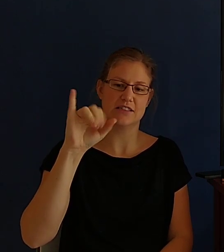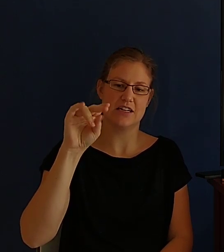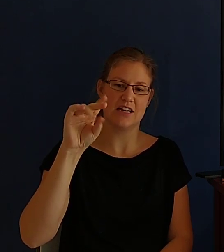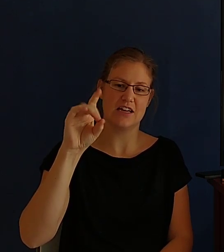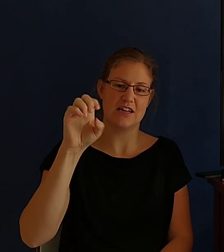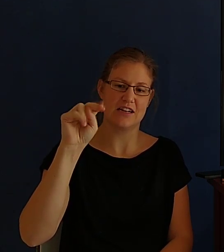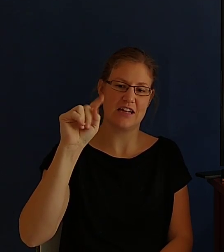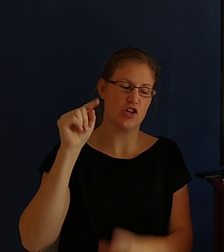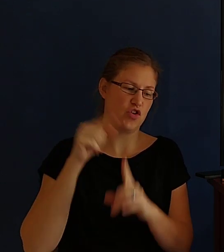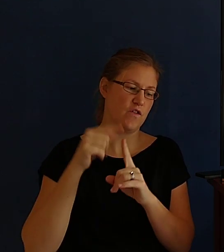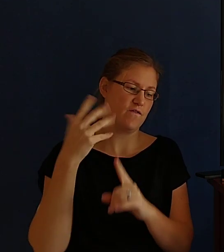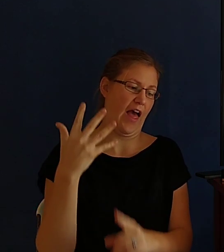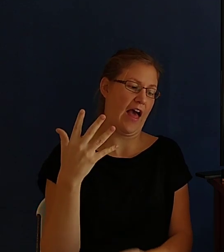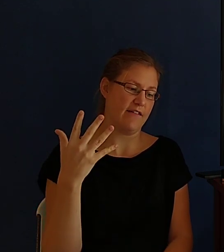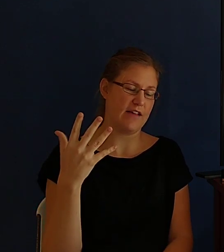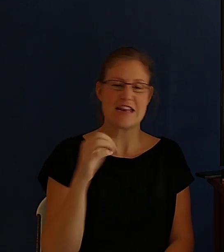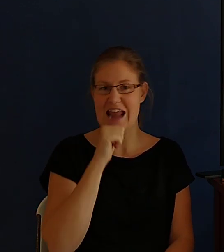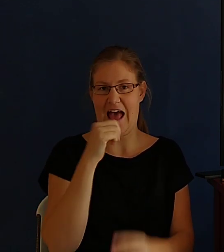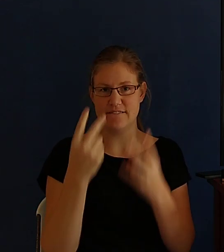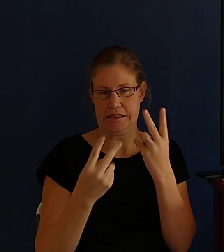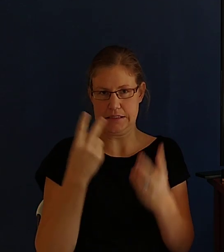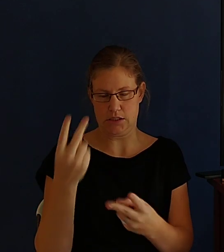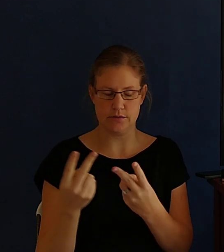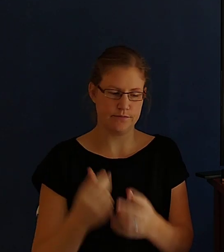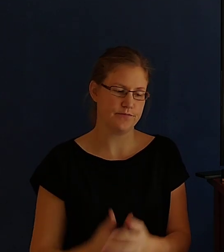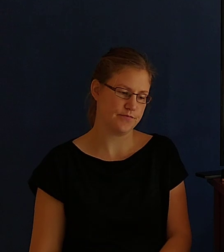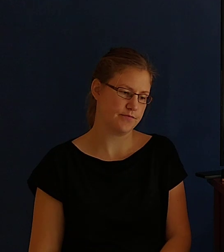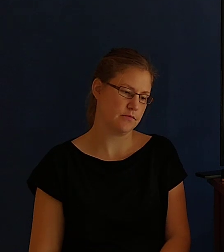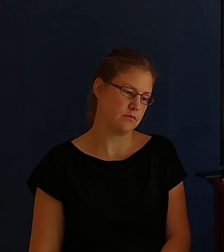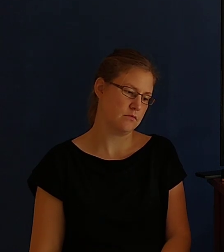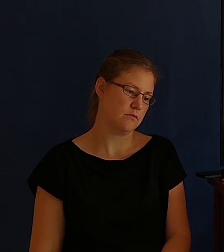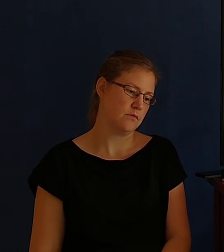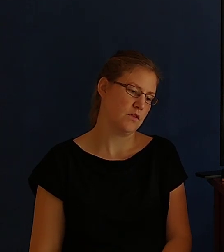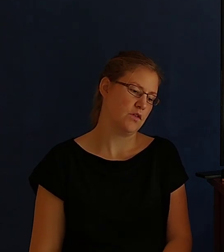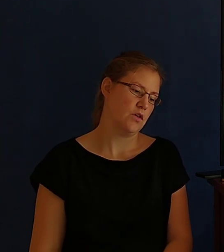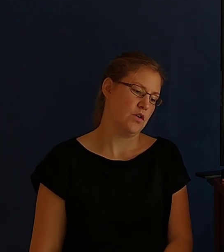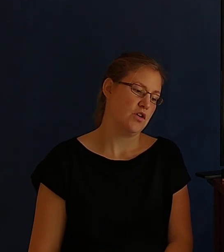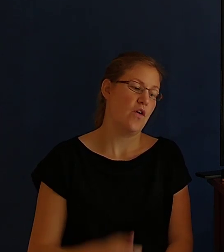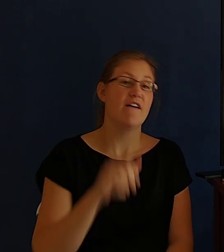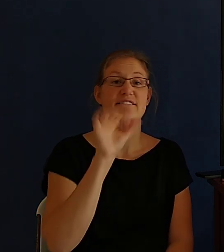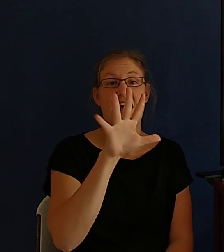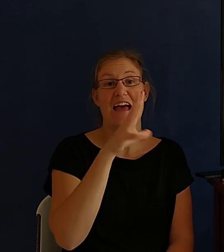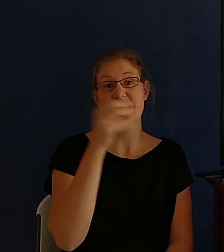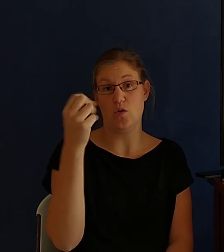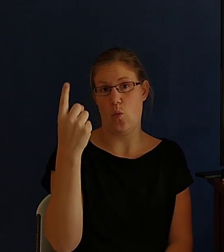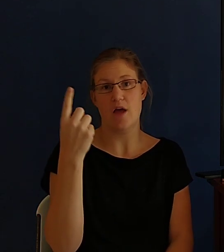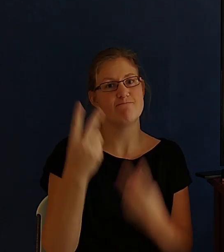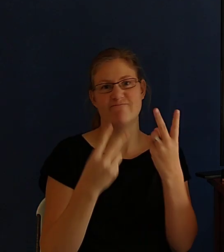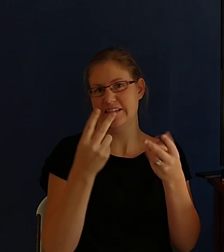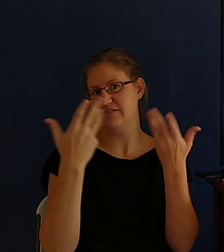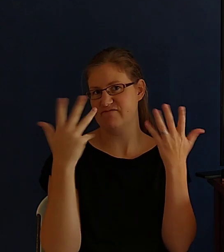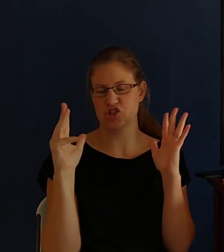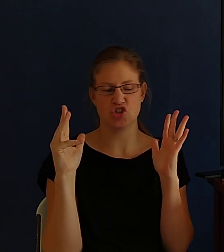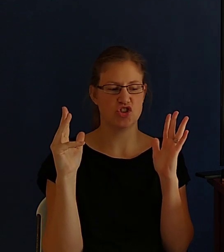time unvisited, okay, or not visited. So 5 and 1 is already visited. How about 5 and